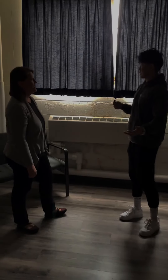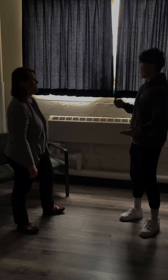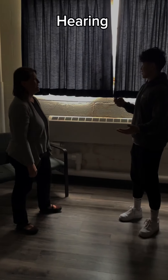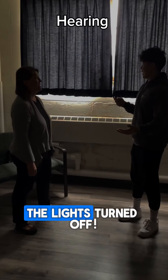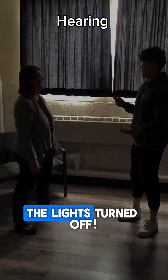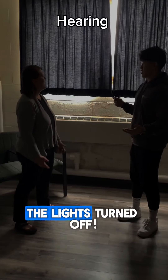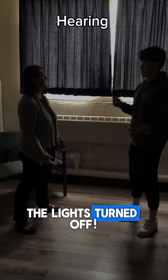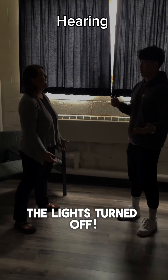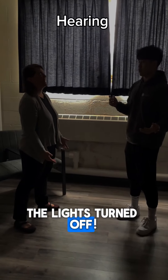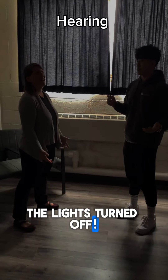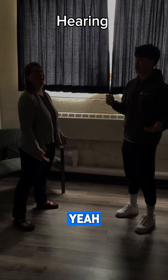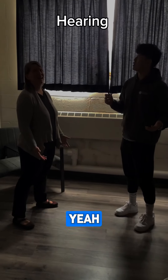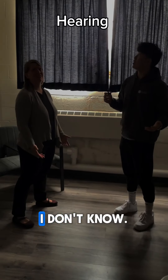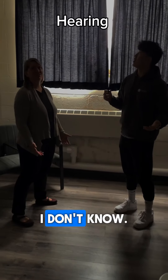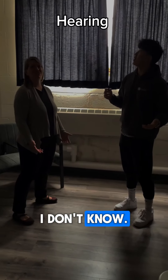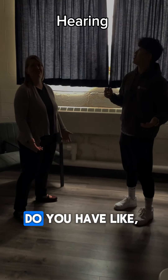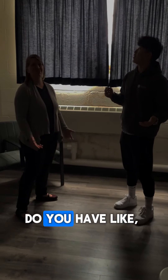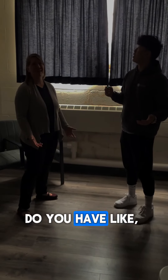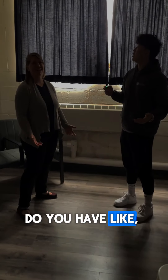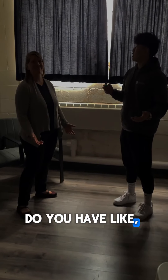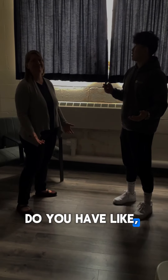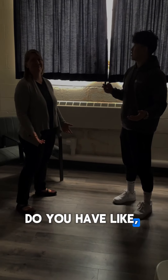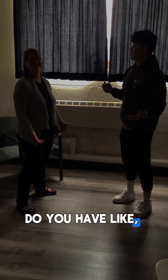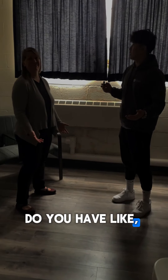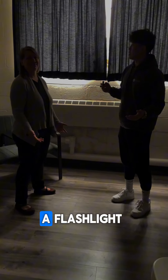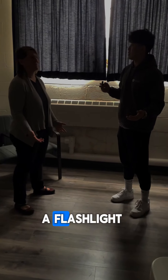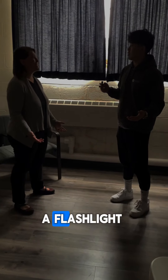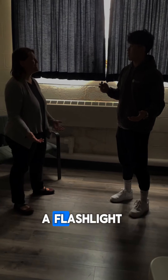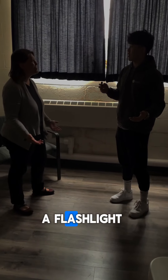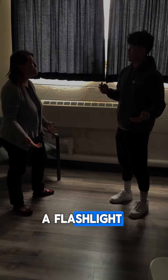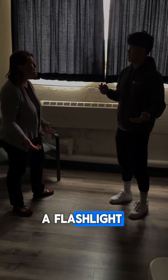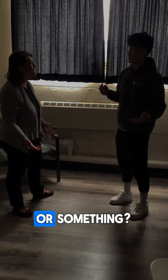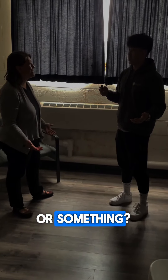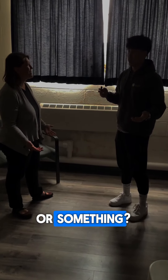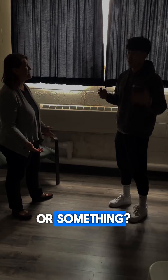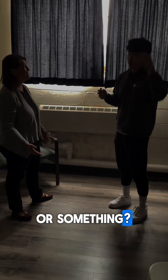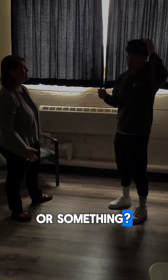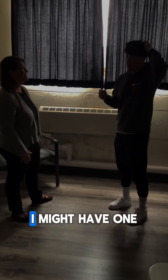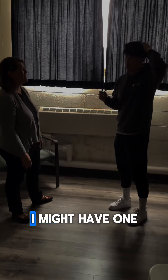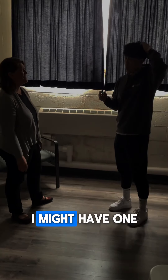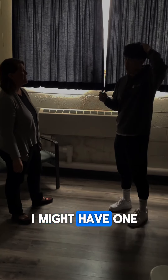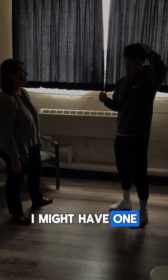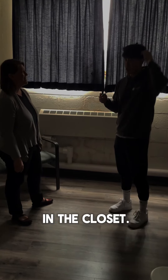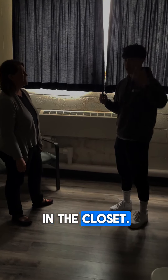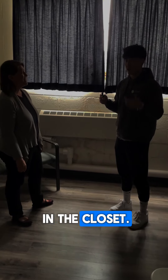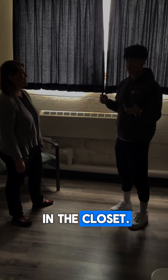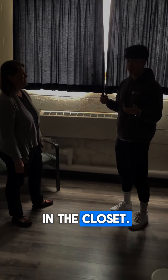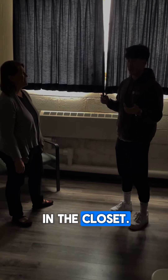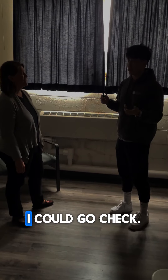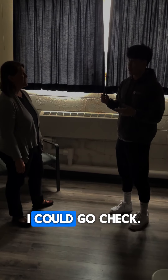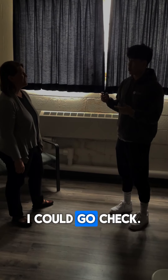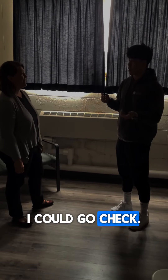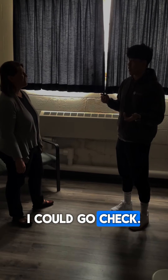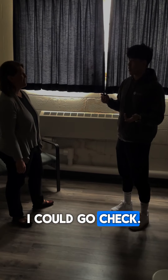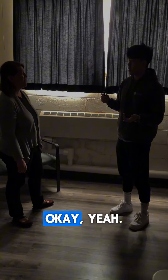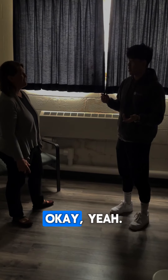the lights turned off yeah i don't know do you have like a flashlight or something or um i might have one in the closet i could go check okay